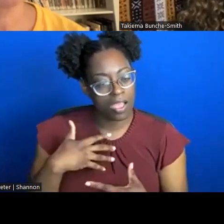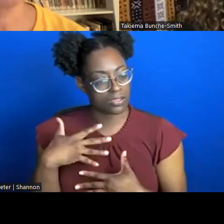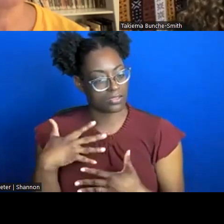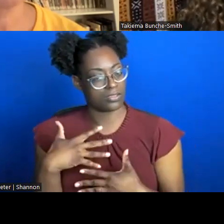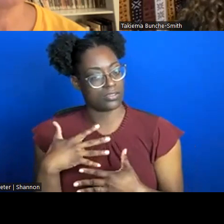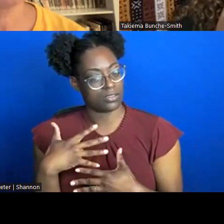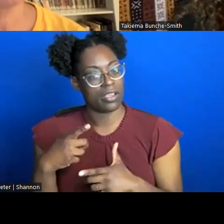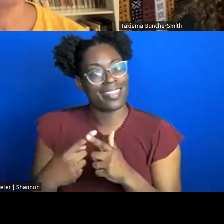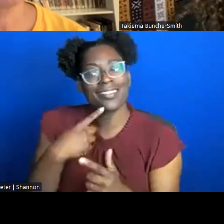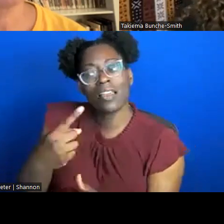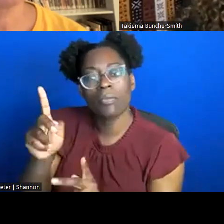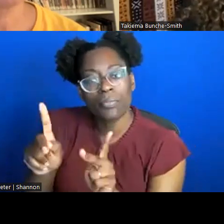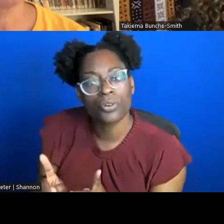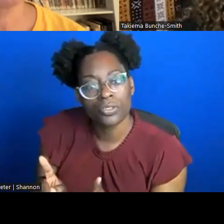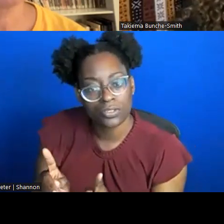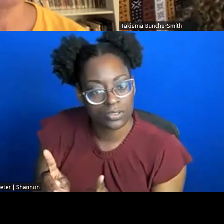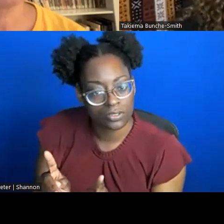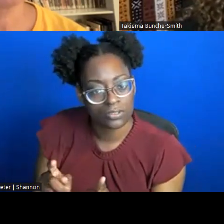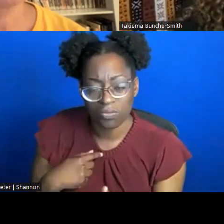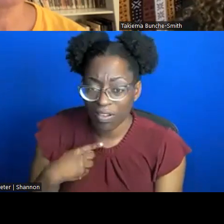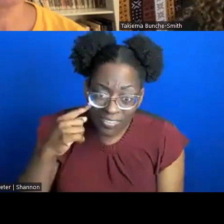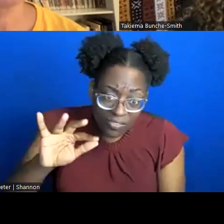to say, I'm